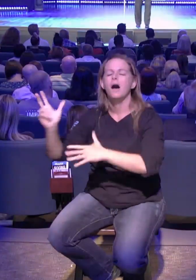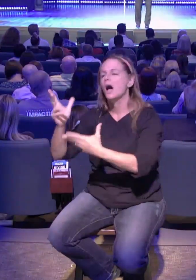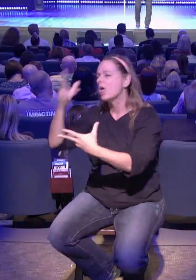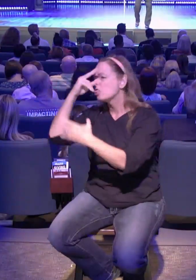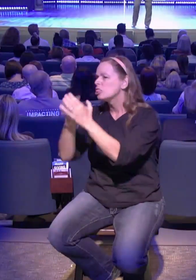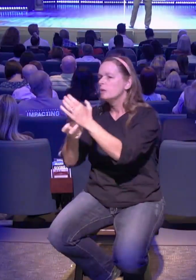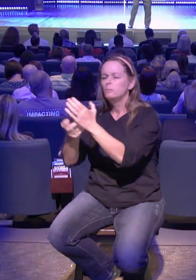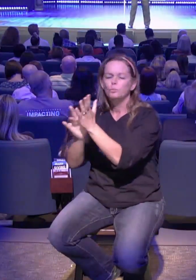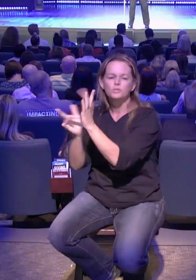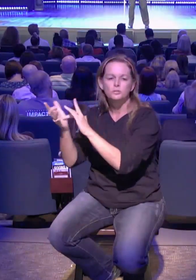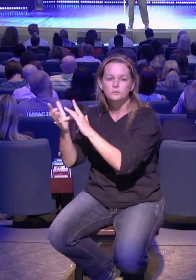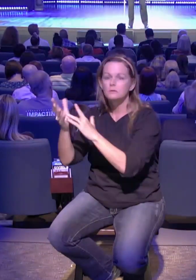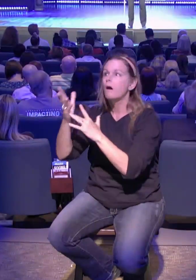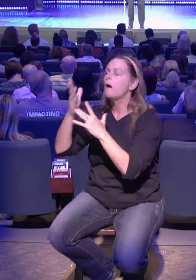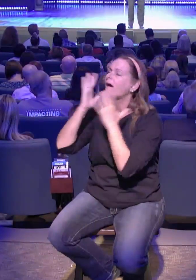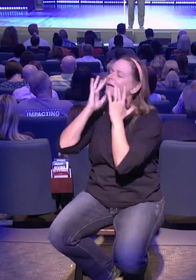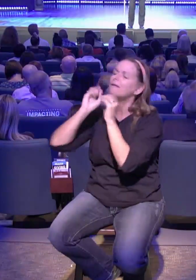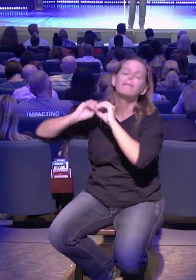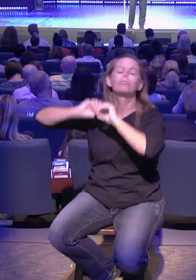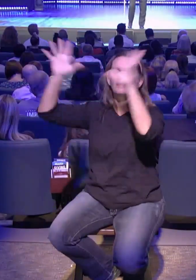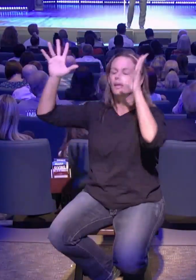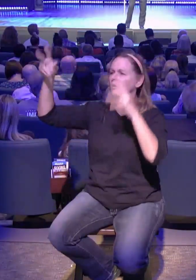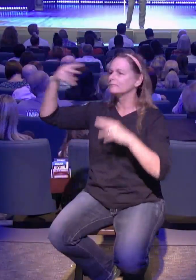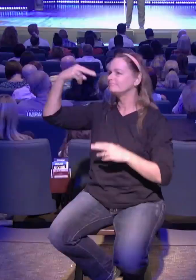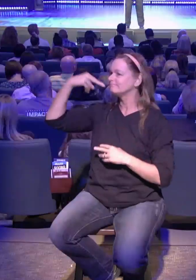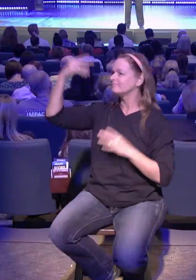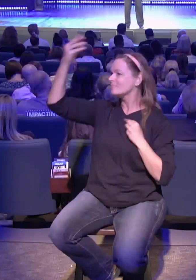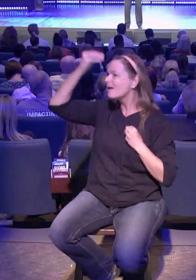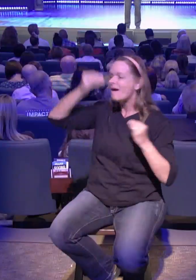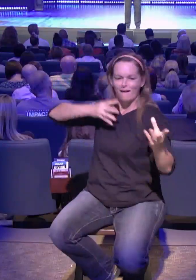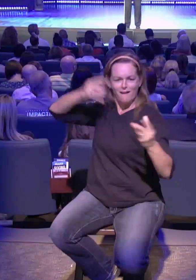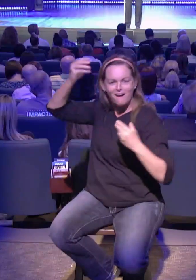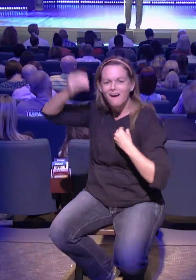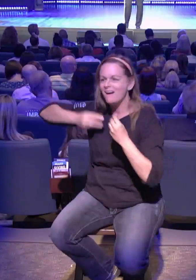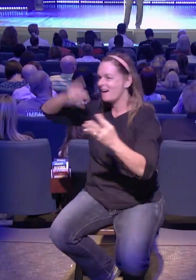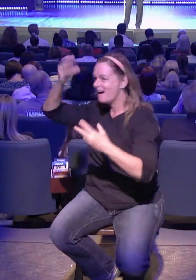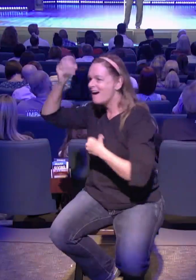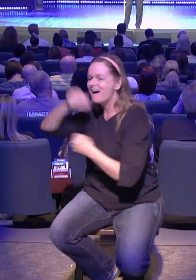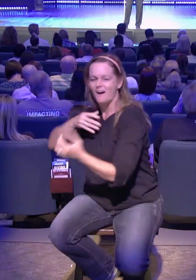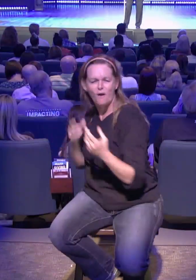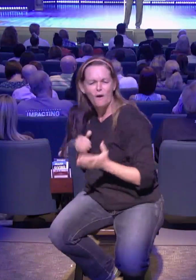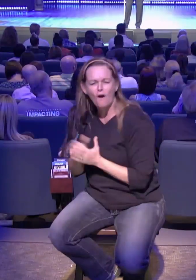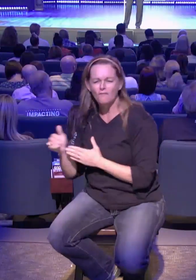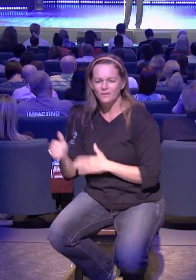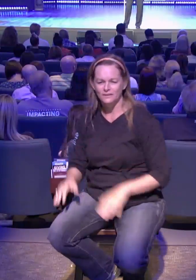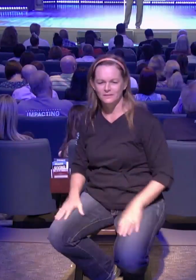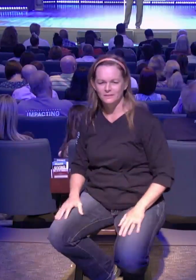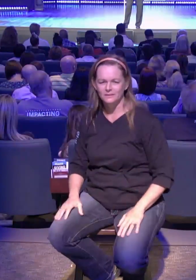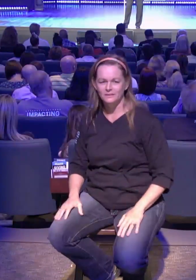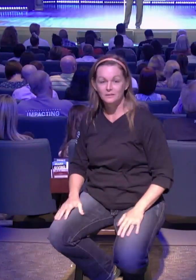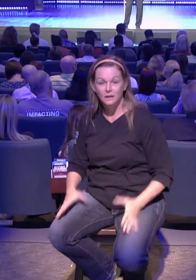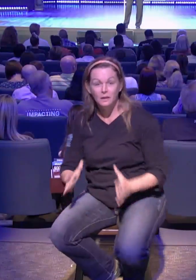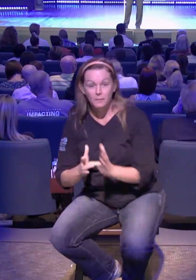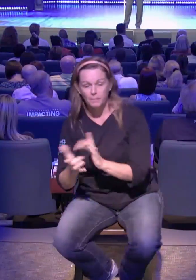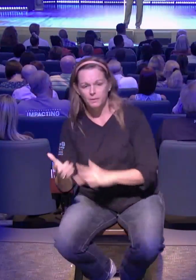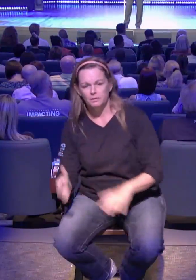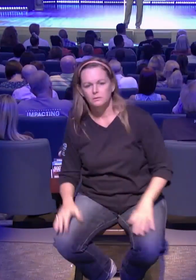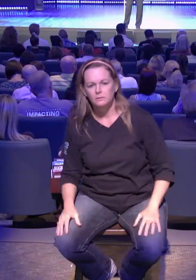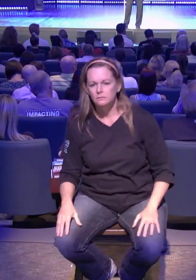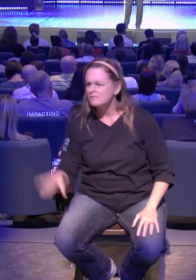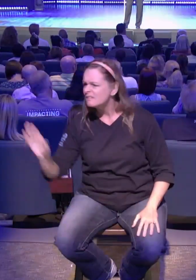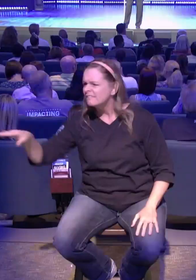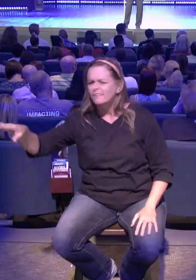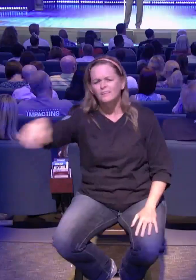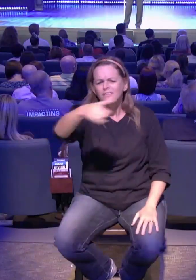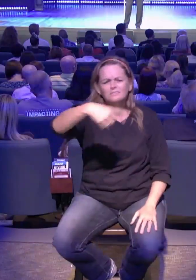Christ himself. Look what Paul challenged the church in Colossians. He said, Colossians 3:14, therefore, as God's chosen people, holy